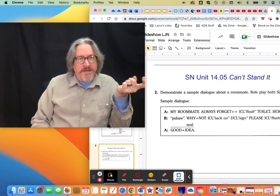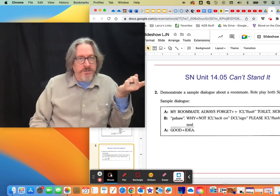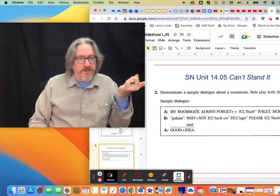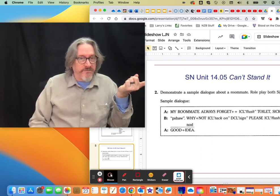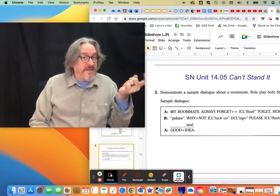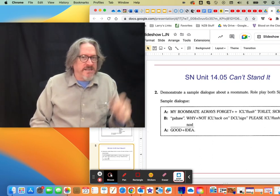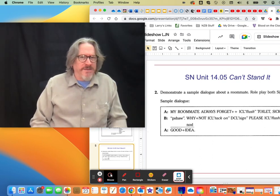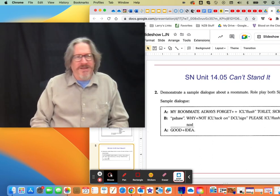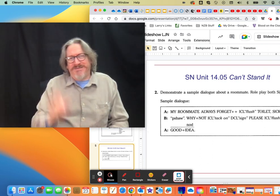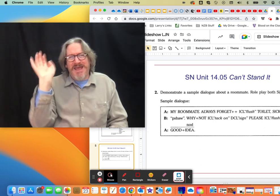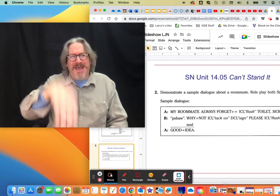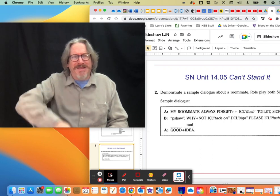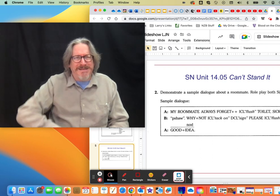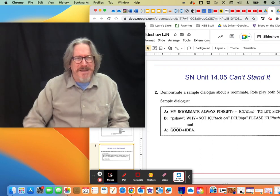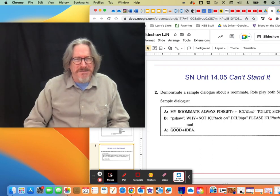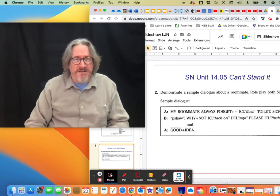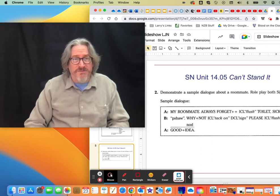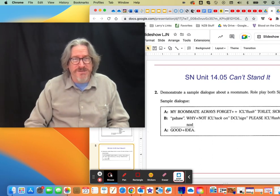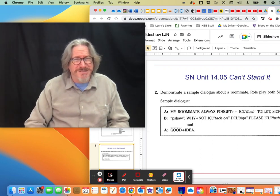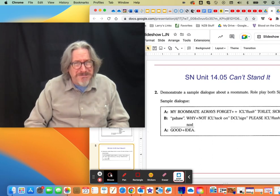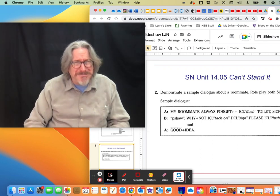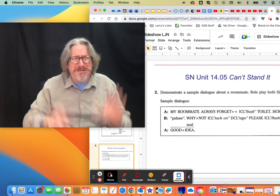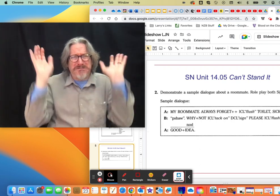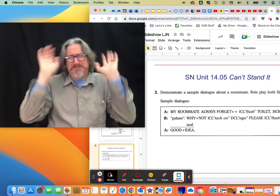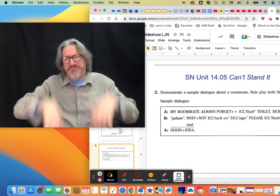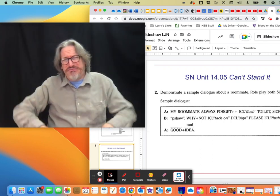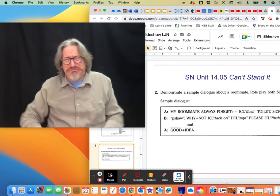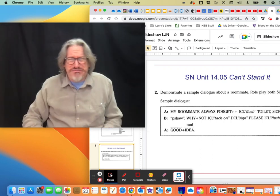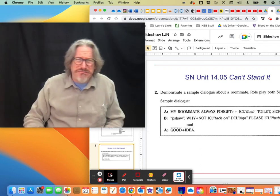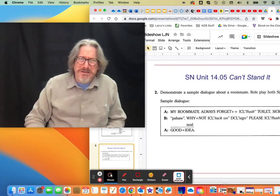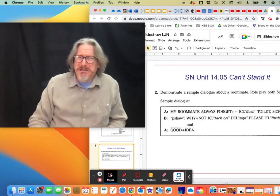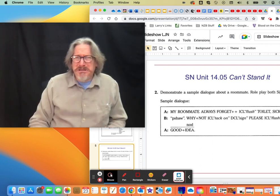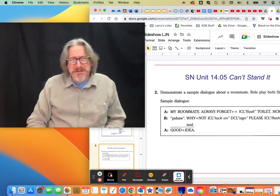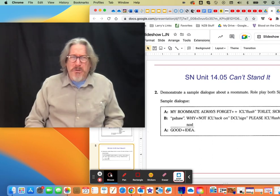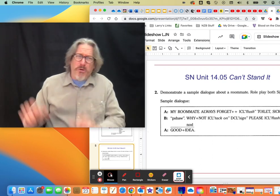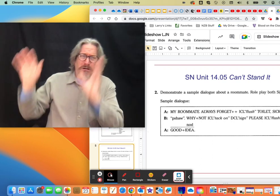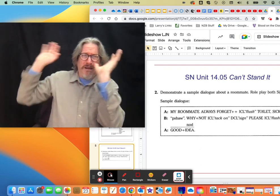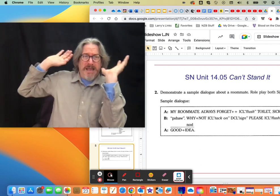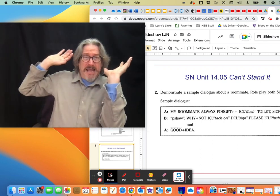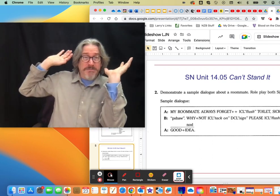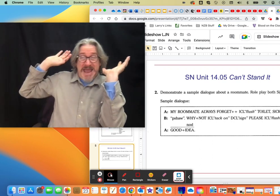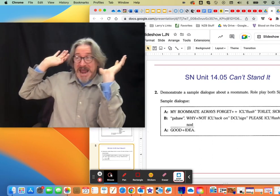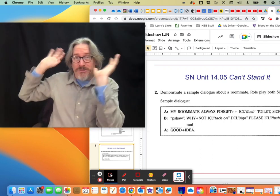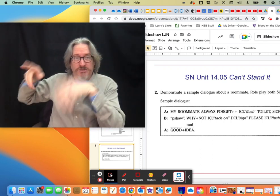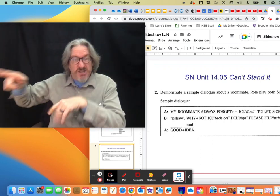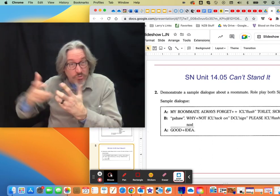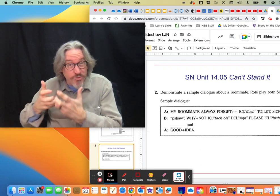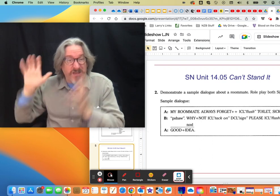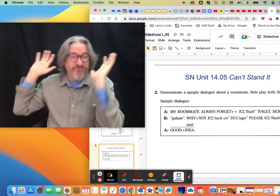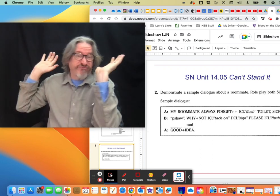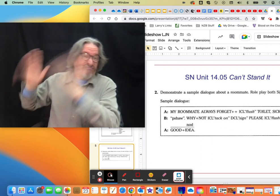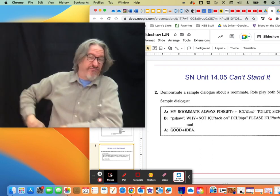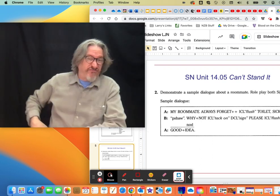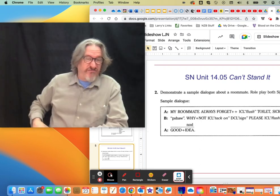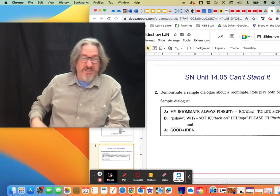Depending on the attitude on the face, it can be like, yeah, that's nothing versus, oh, or aimed at the